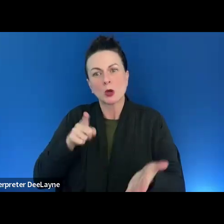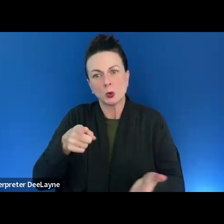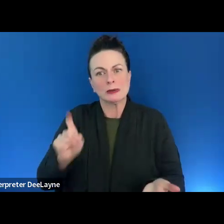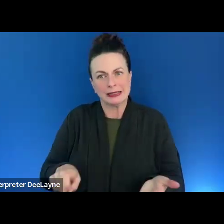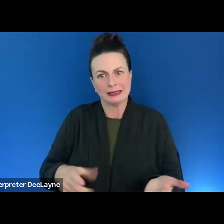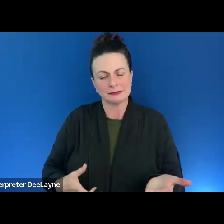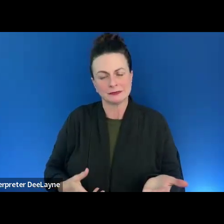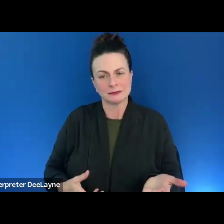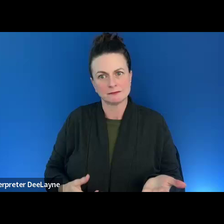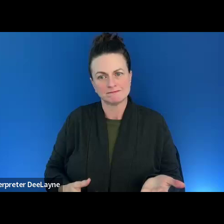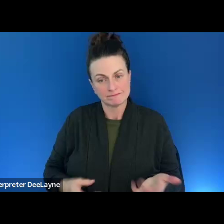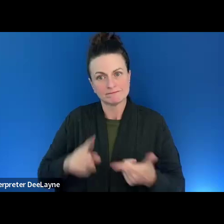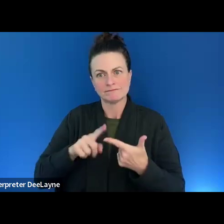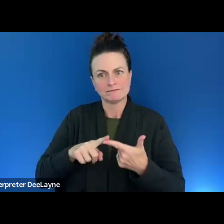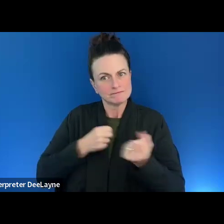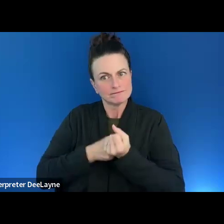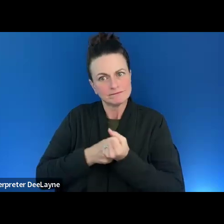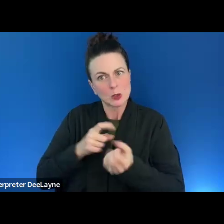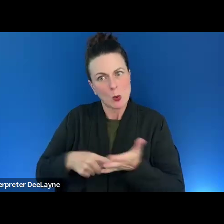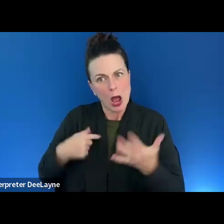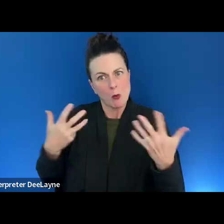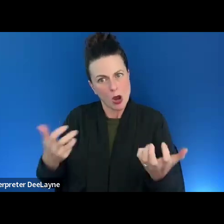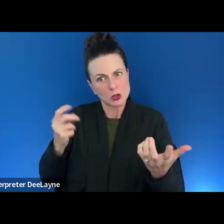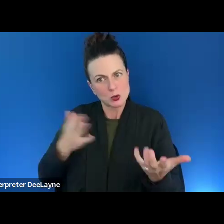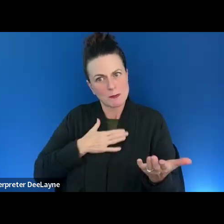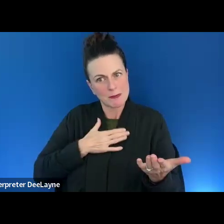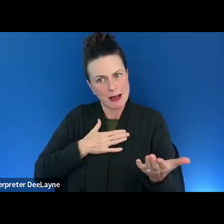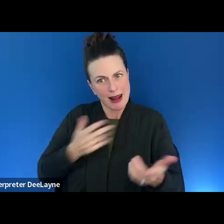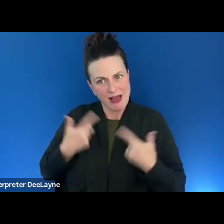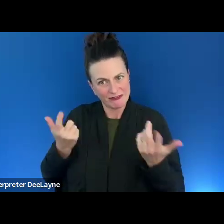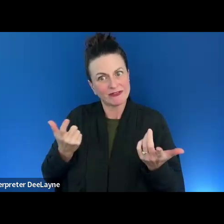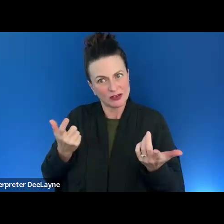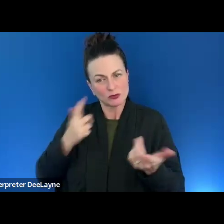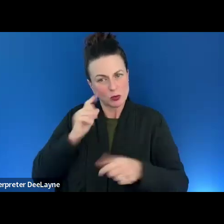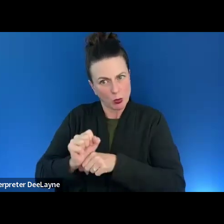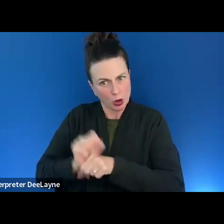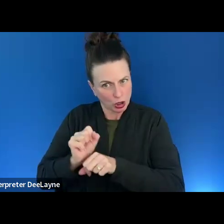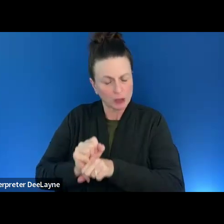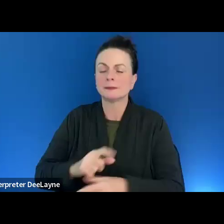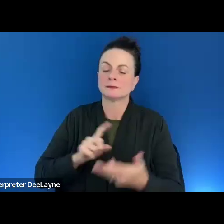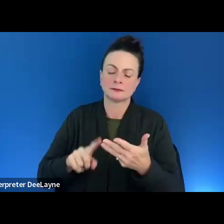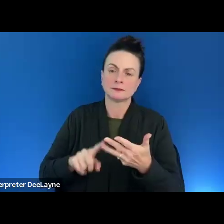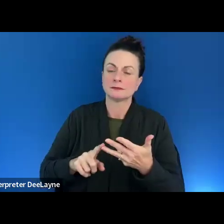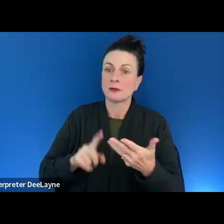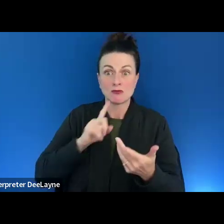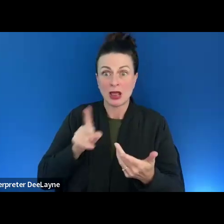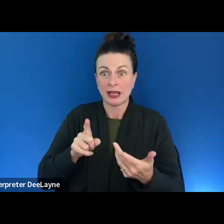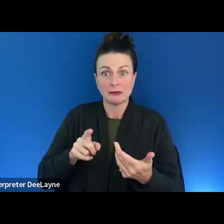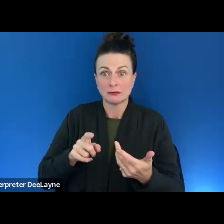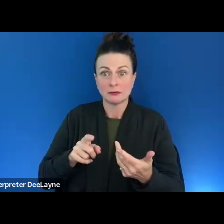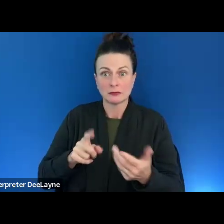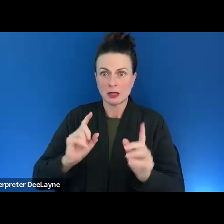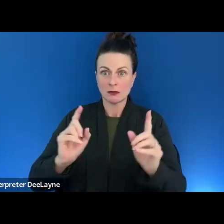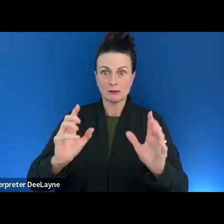need, advocate for what it is that we want to do with our lives as far as our employment goes, and really come to the